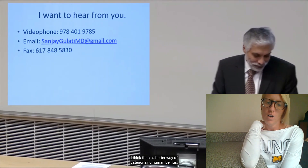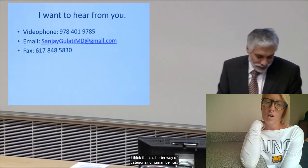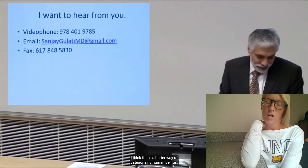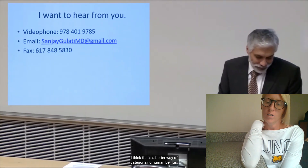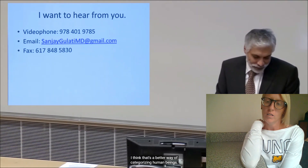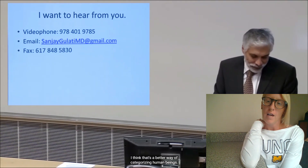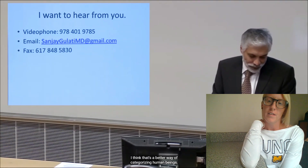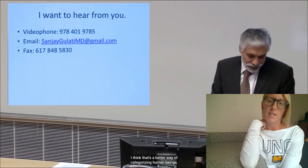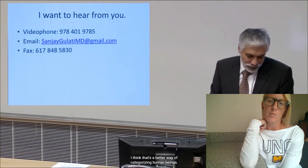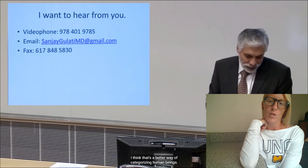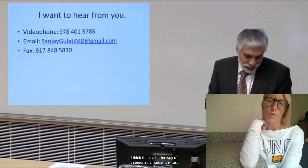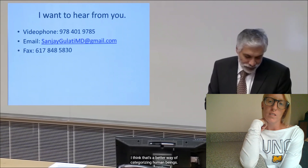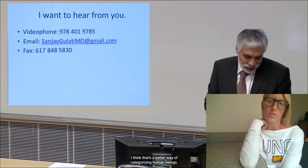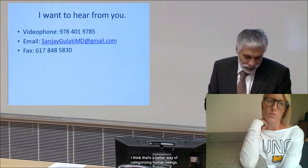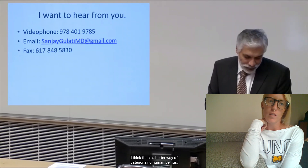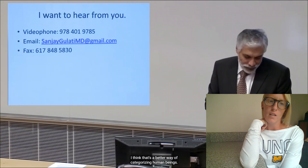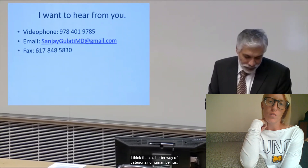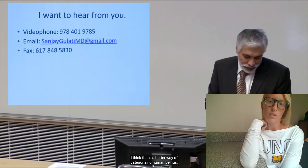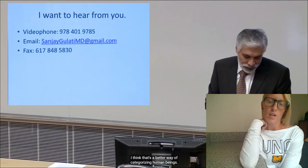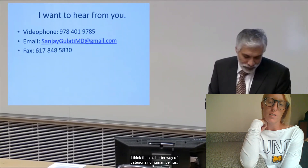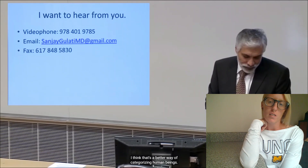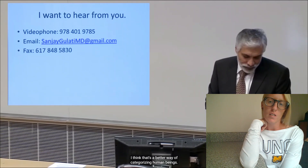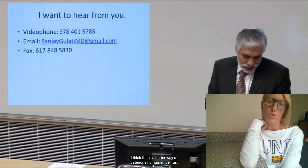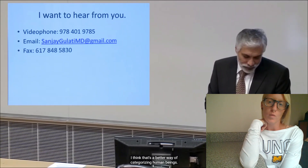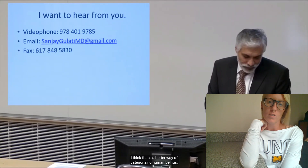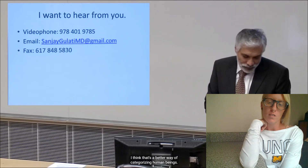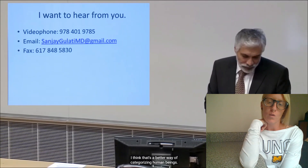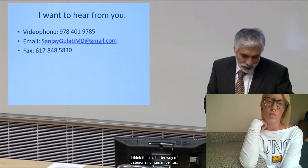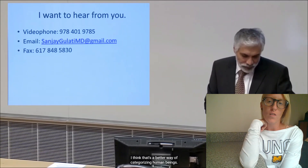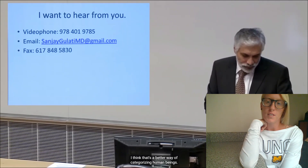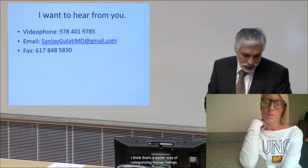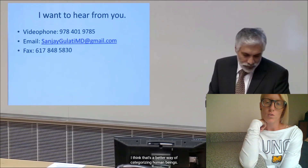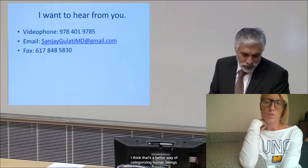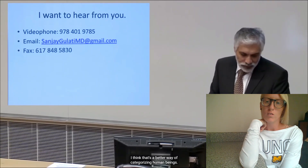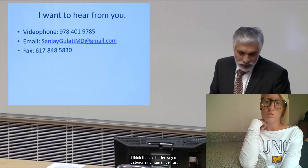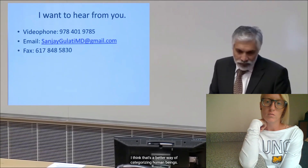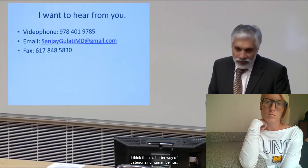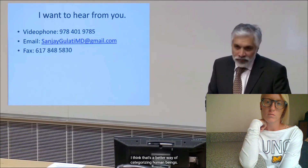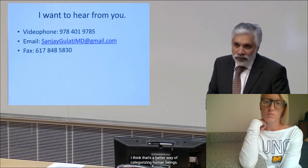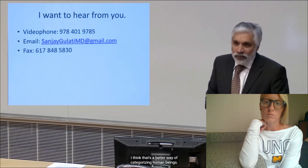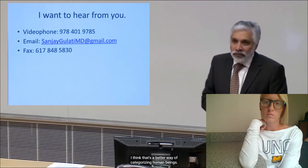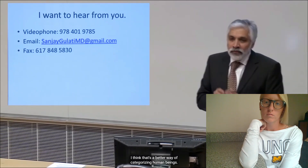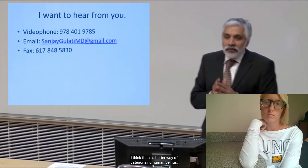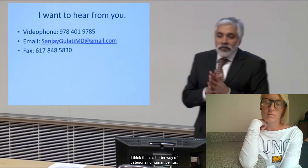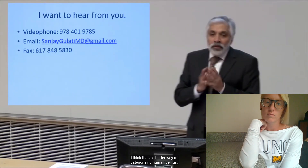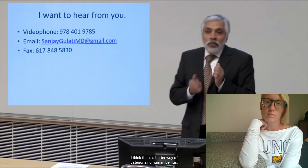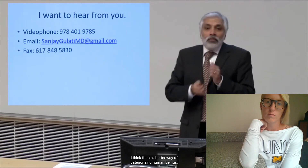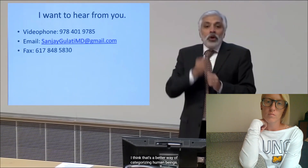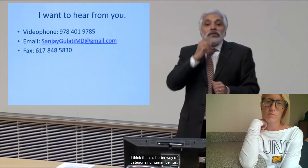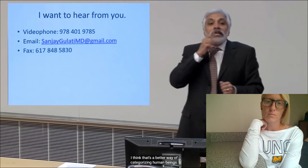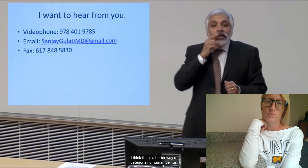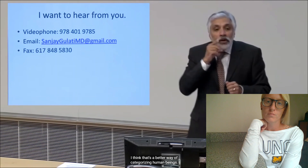human beings. I think that's a better way to categorizing humans, that we're on the same circle.